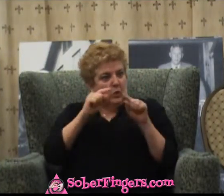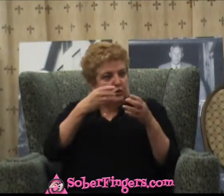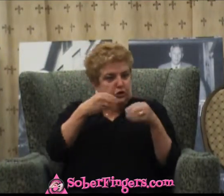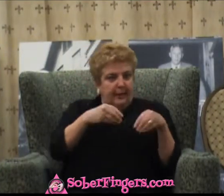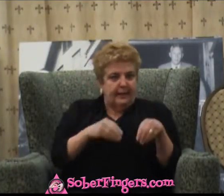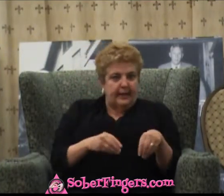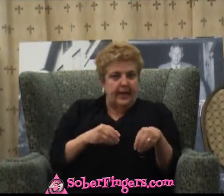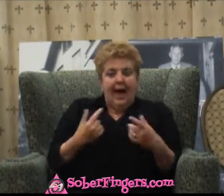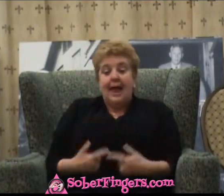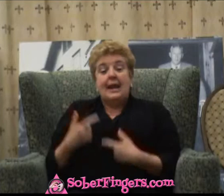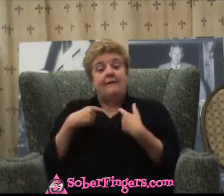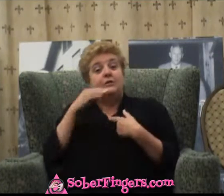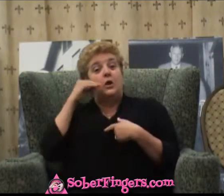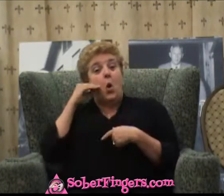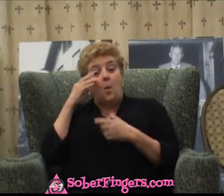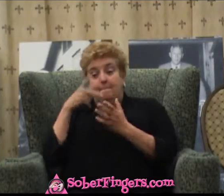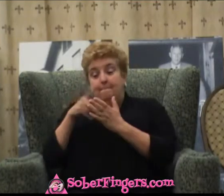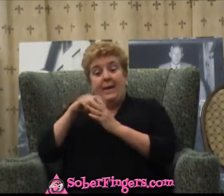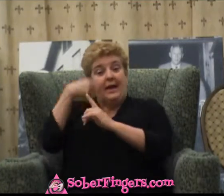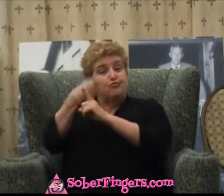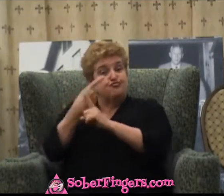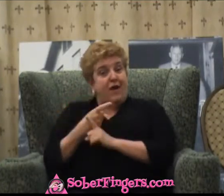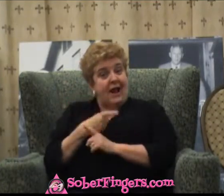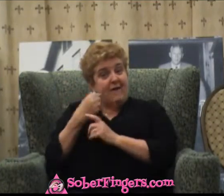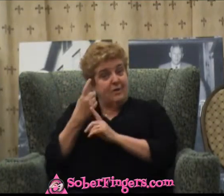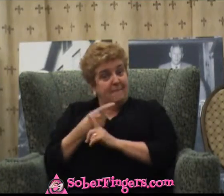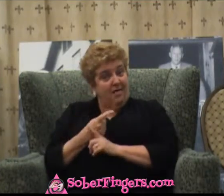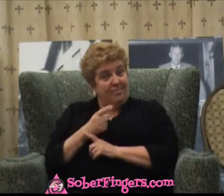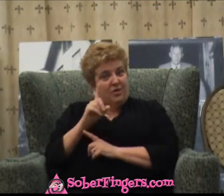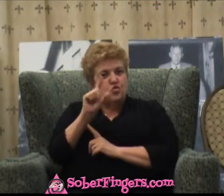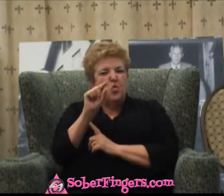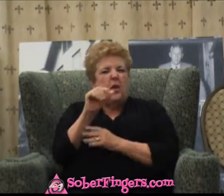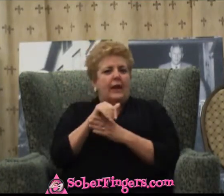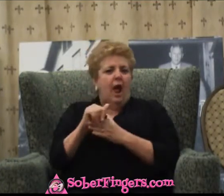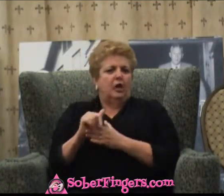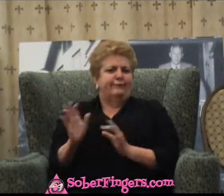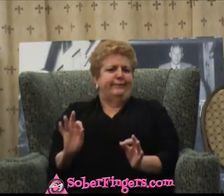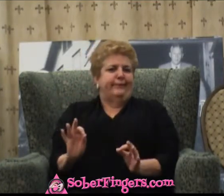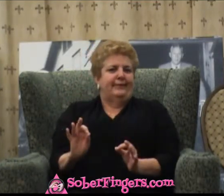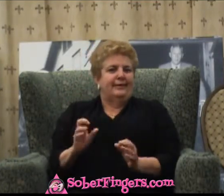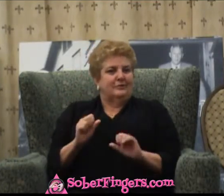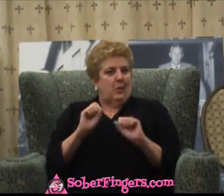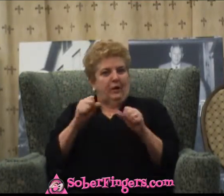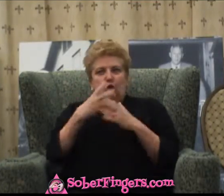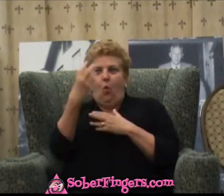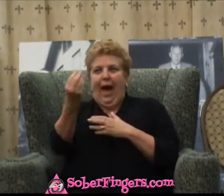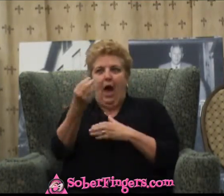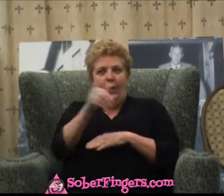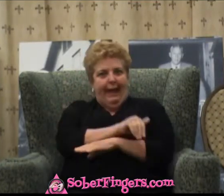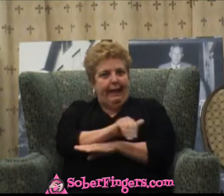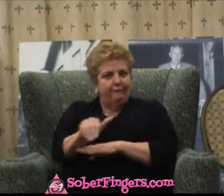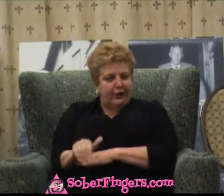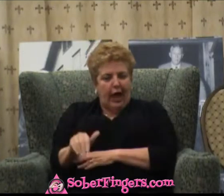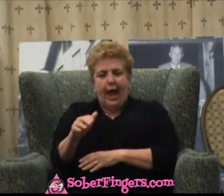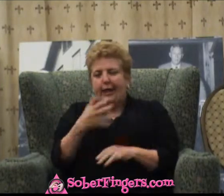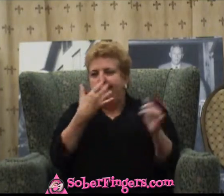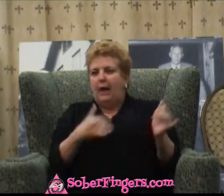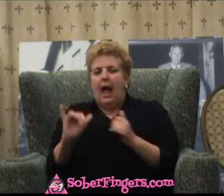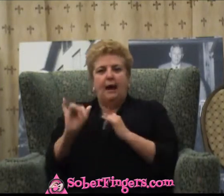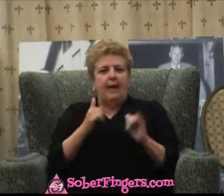rent. So I was free to do all these things and to live lavishly and to go out every night. And I did this for a couple of years, and then I met the